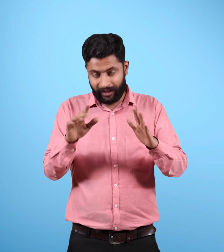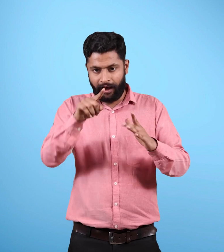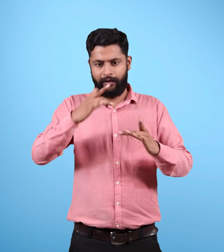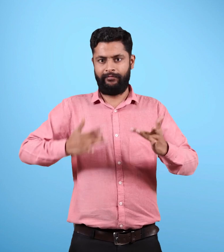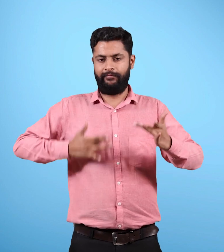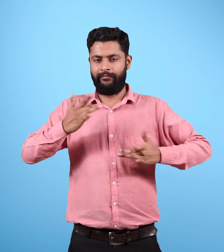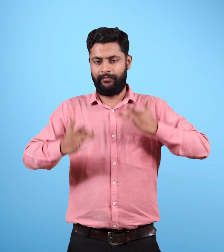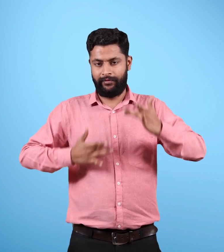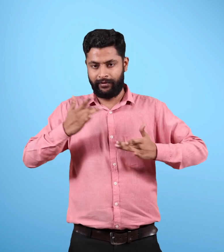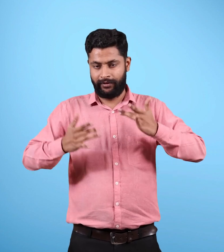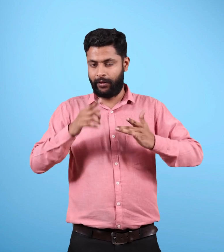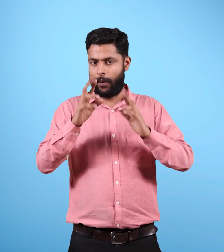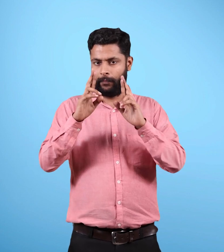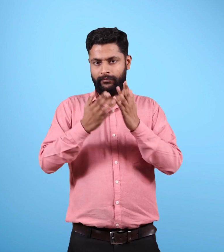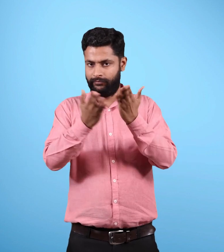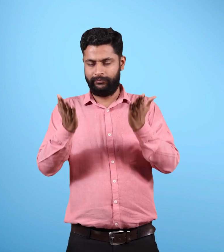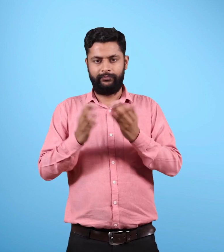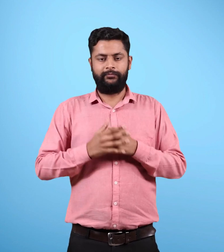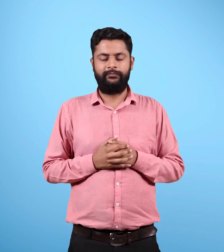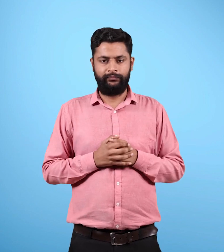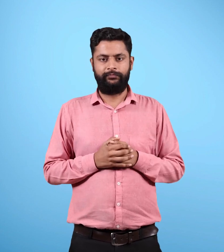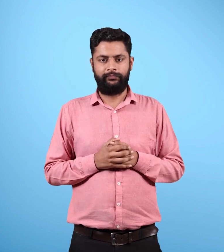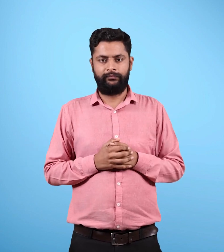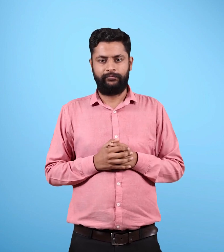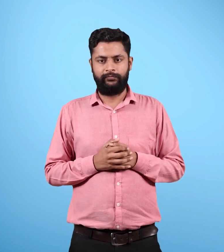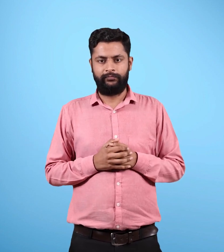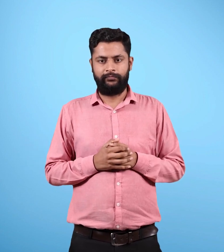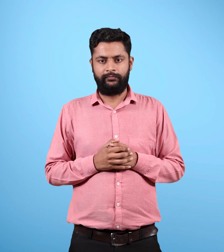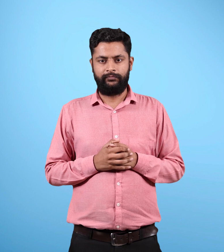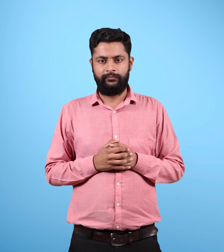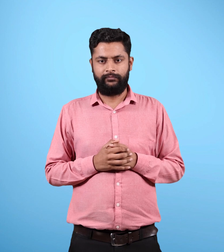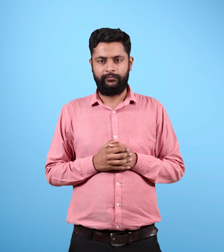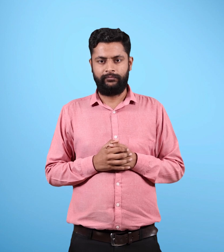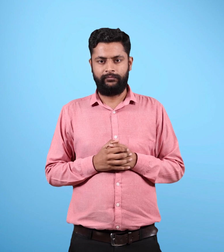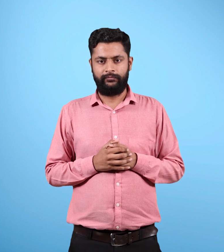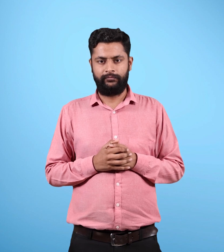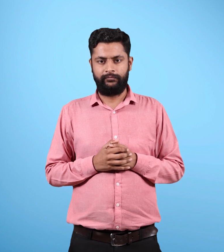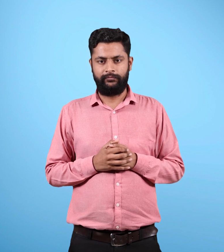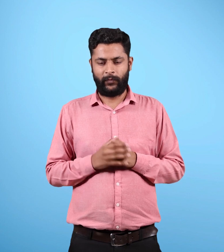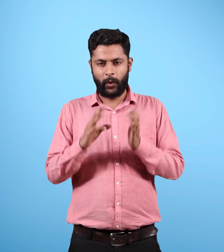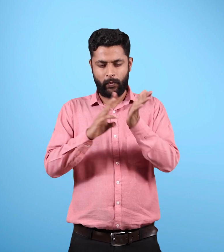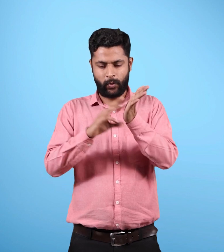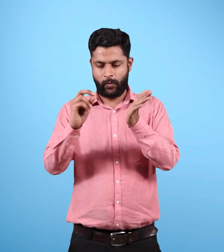graphs. After you learn these, try the following interesting project.